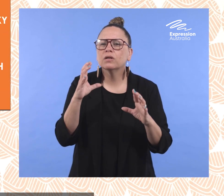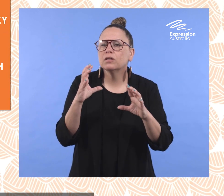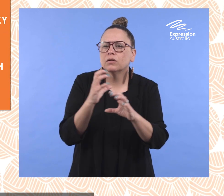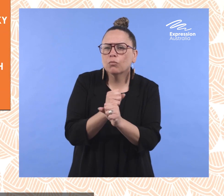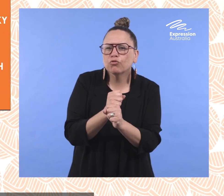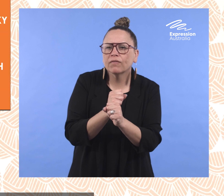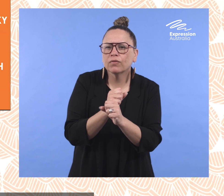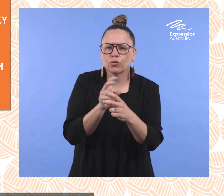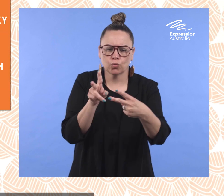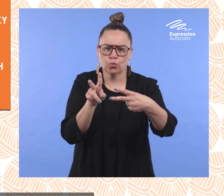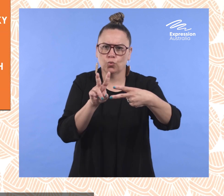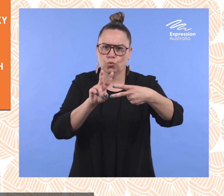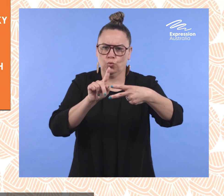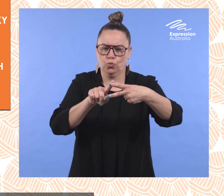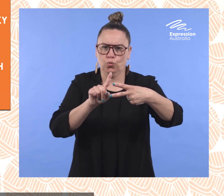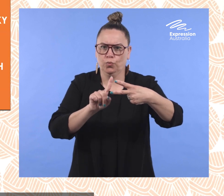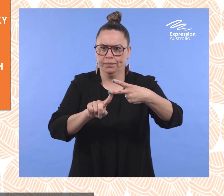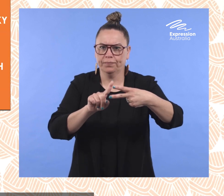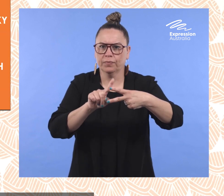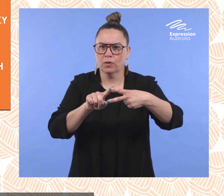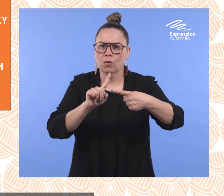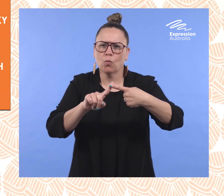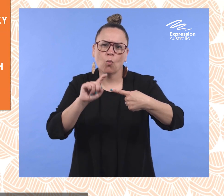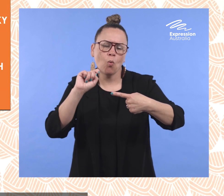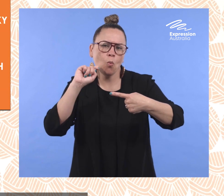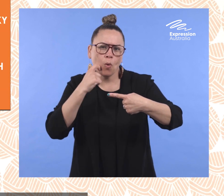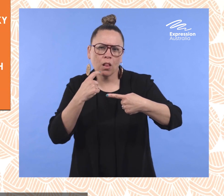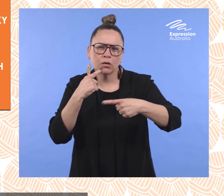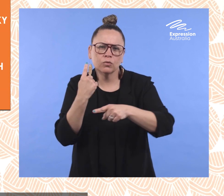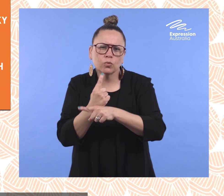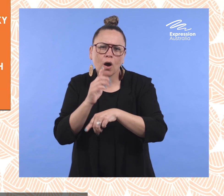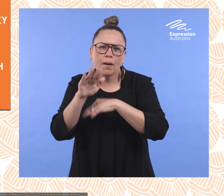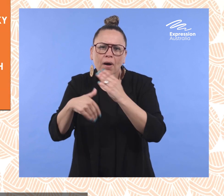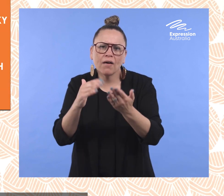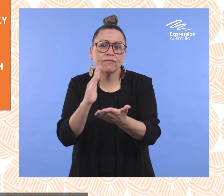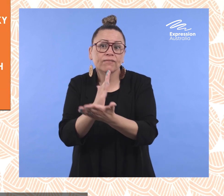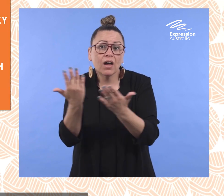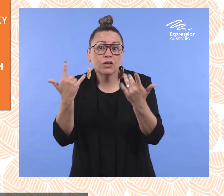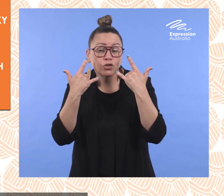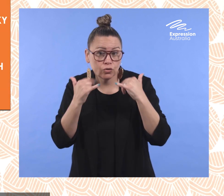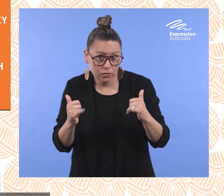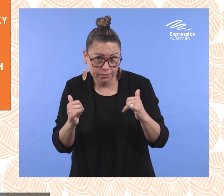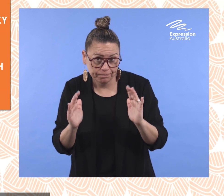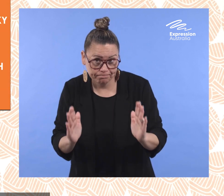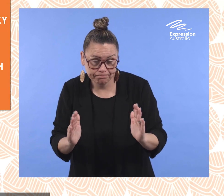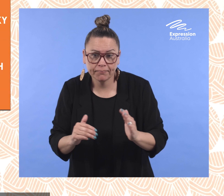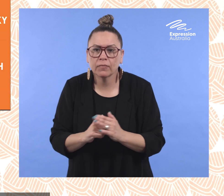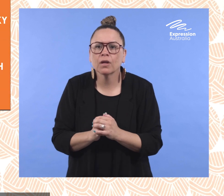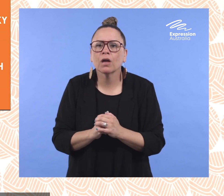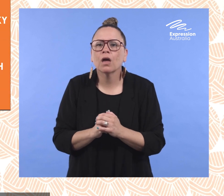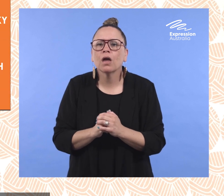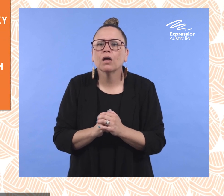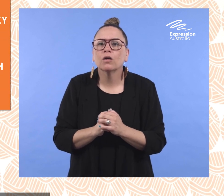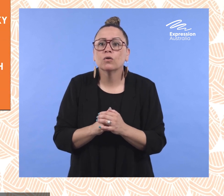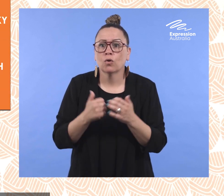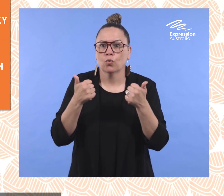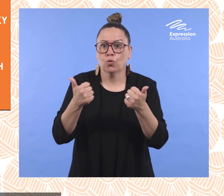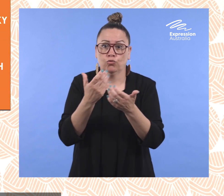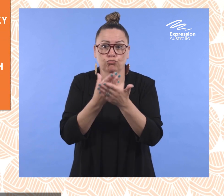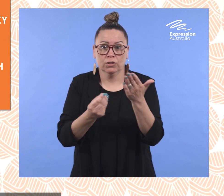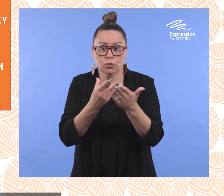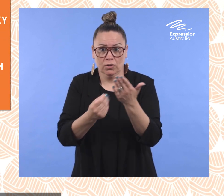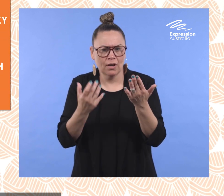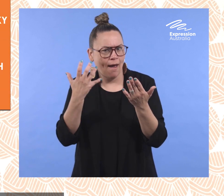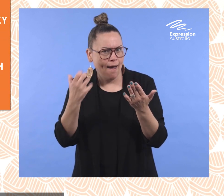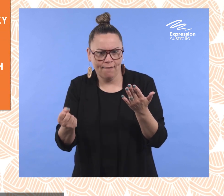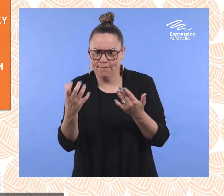very simple summary of the two cases, and we can talk to some of the fact checking around it. So